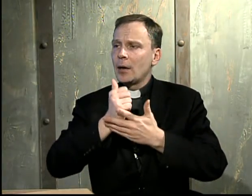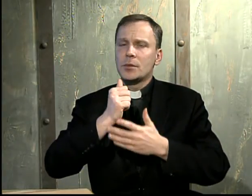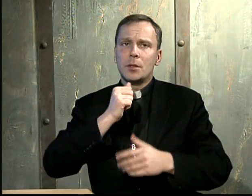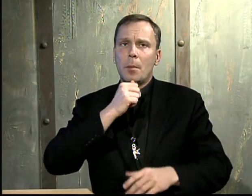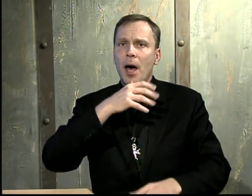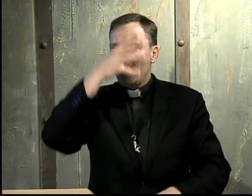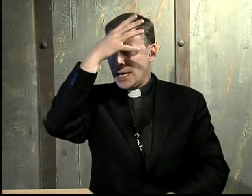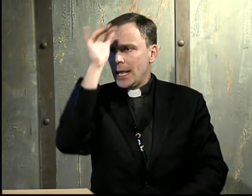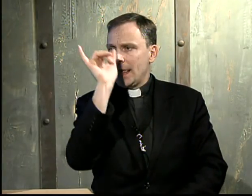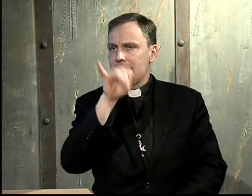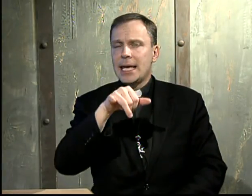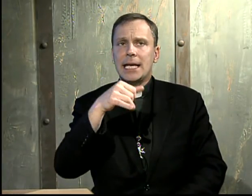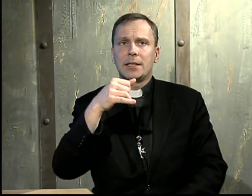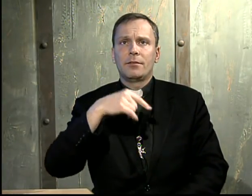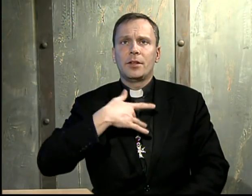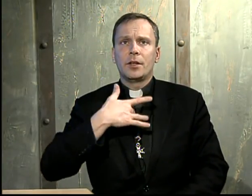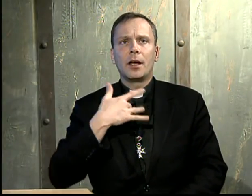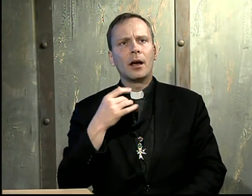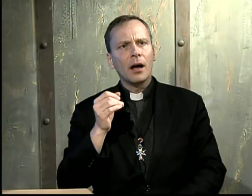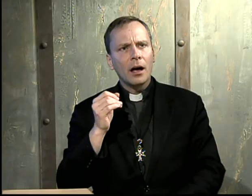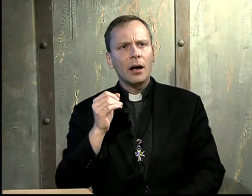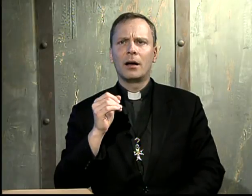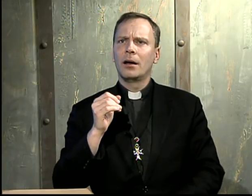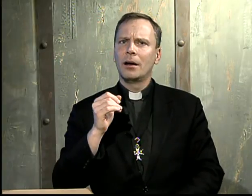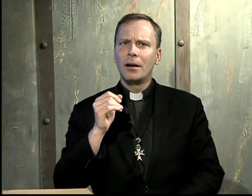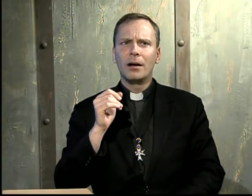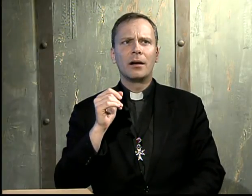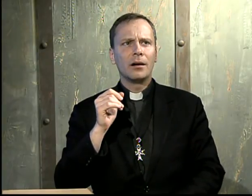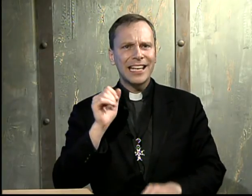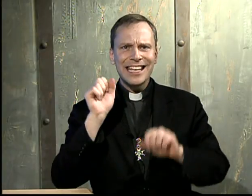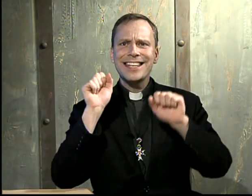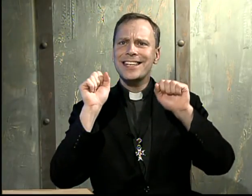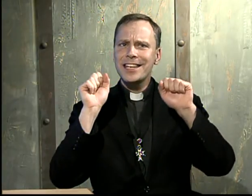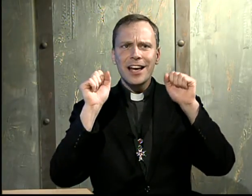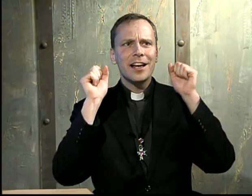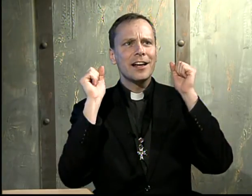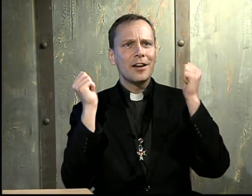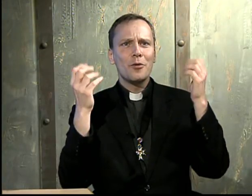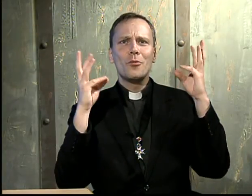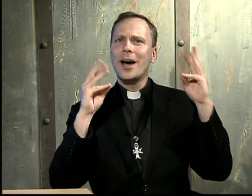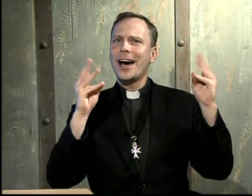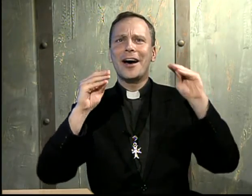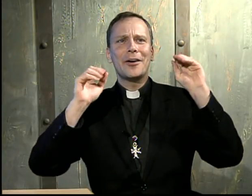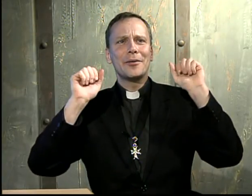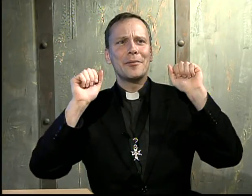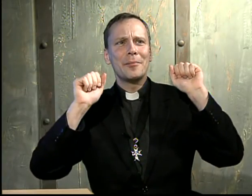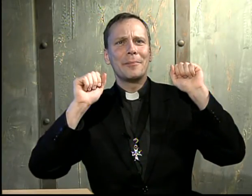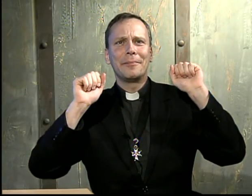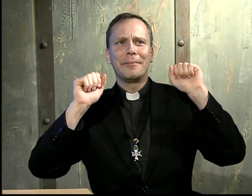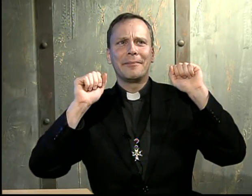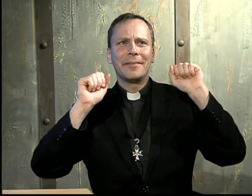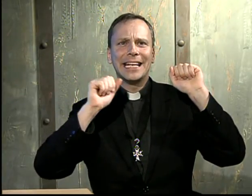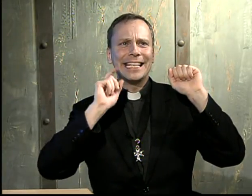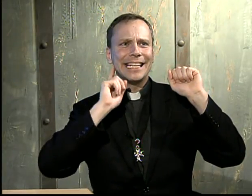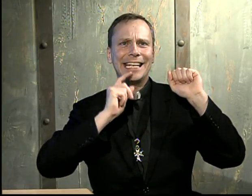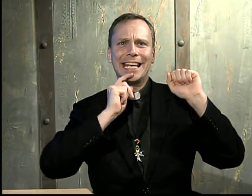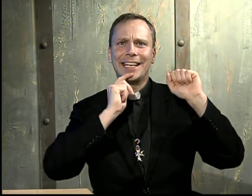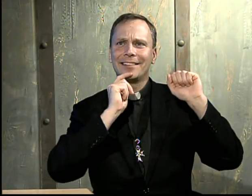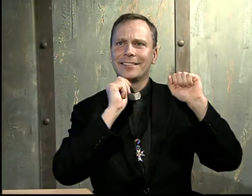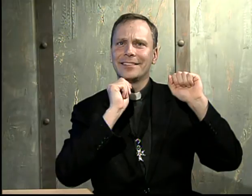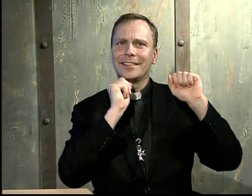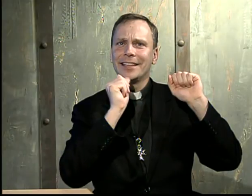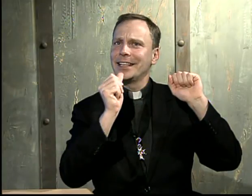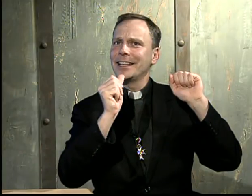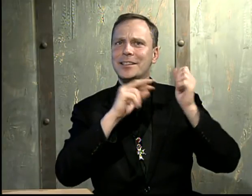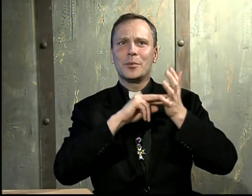There are many times when, in a given situation, people might not be quite sure what to do, and it's really a great